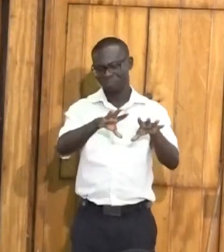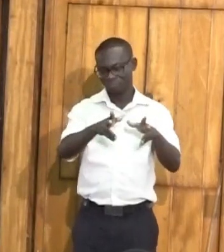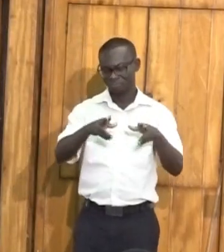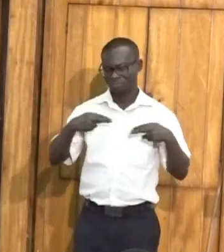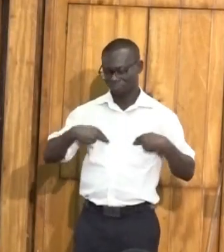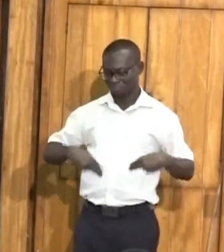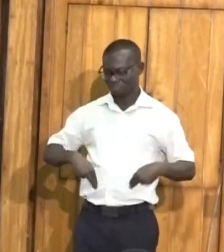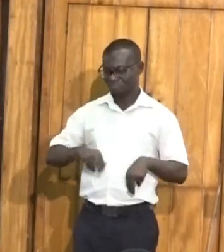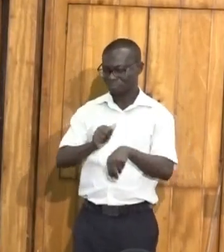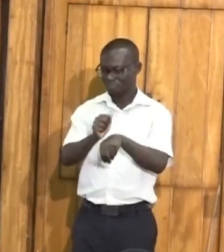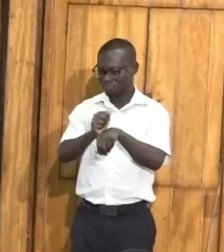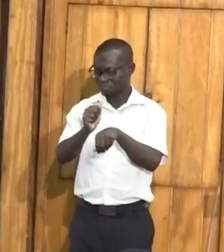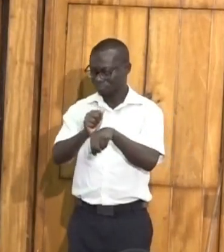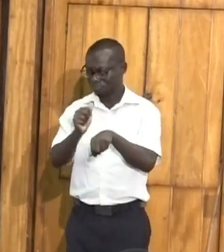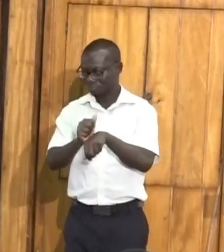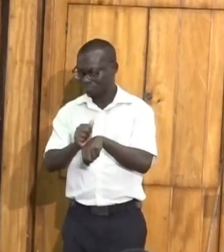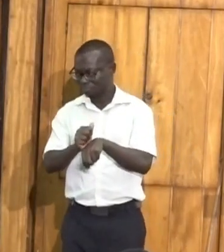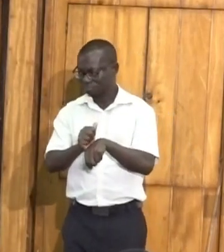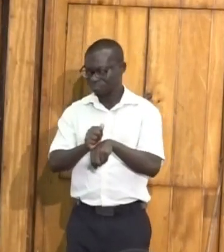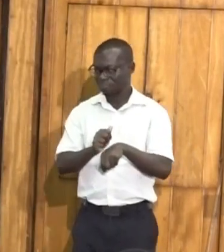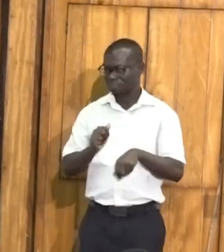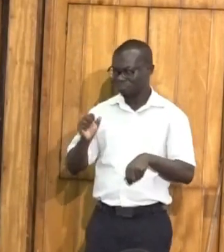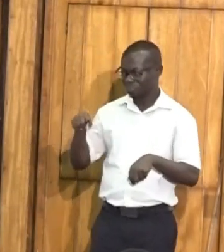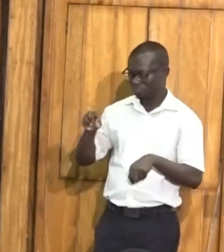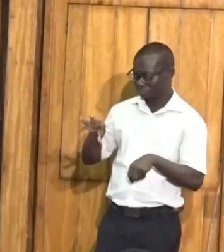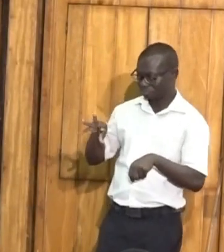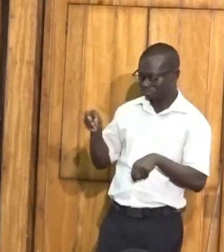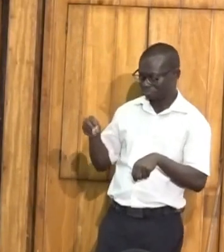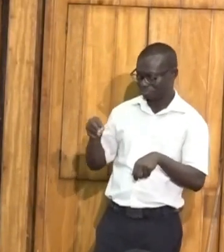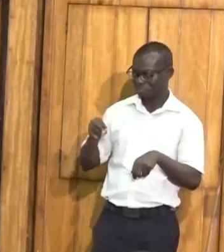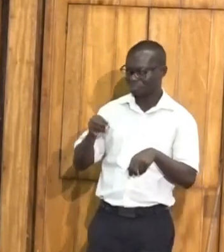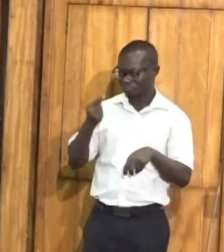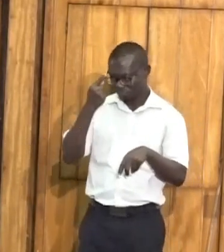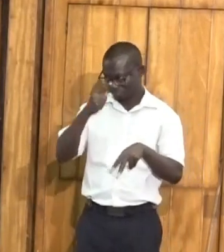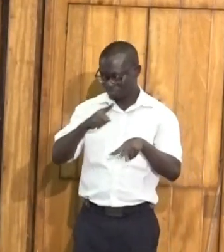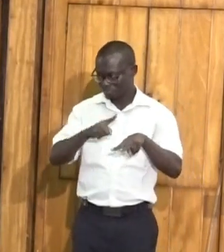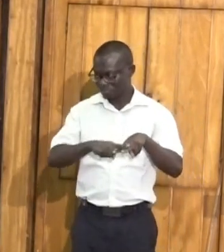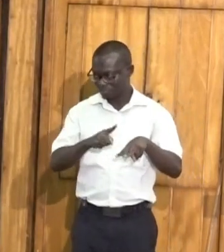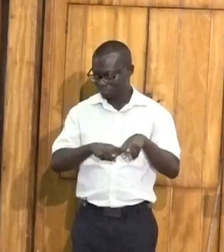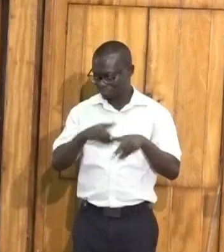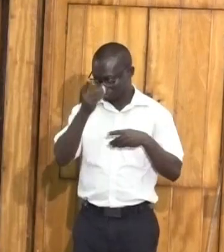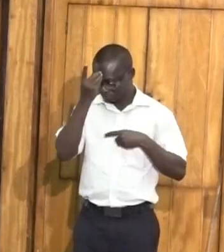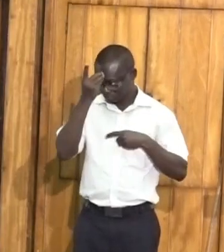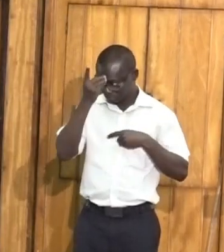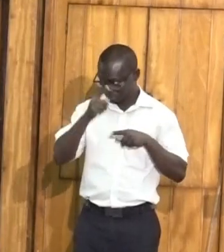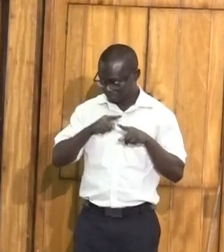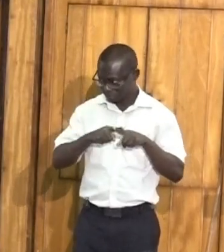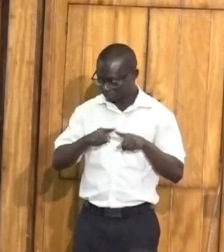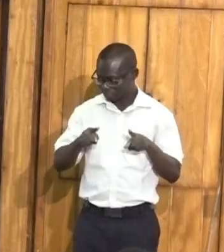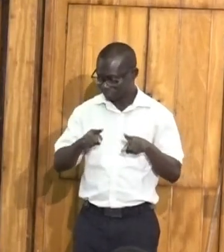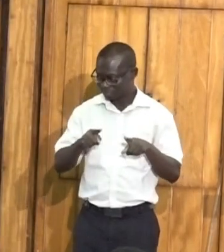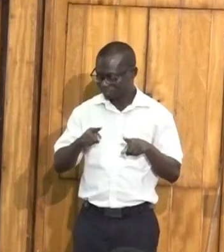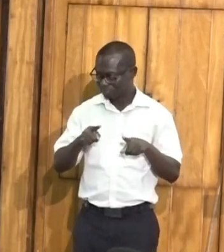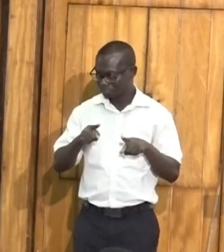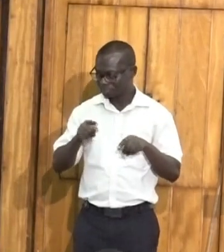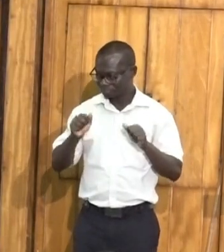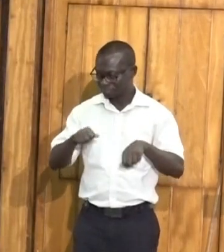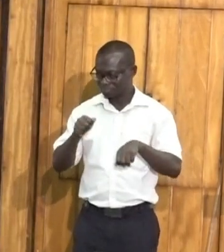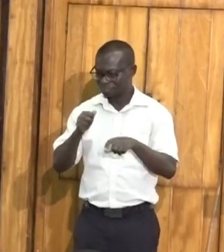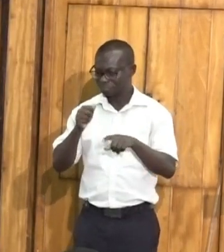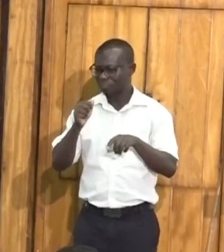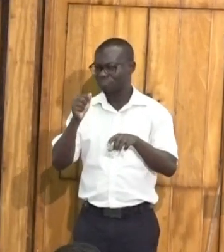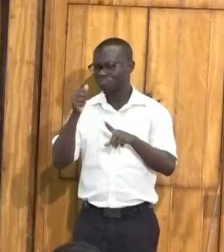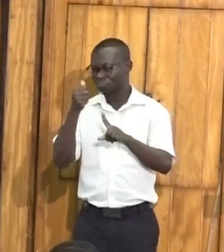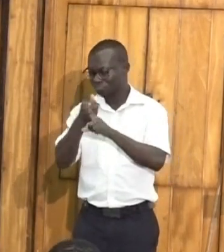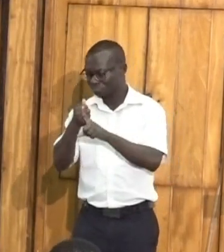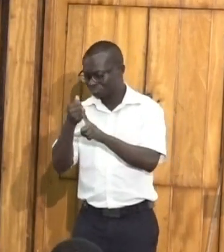no IEC material currently in South Africa for advanced HIV disease, but also that is attributed to the fact that the guidelines are